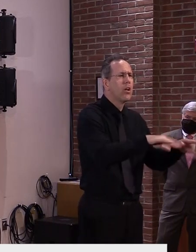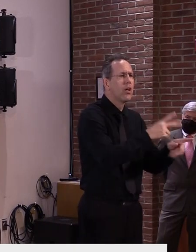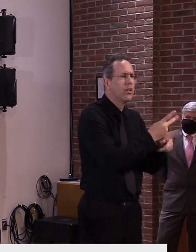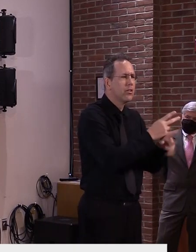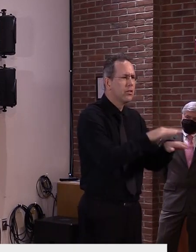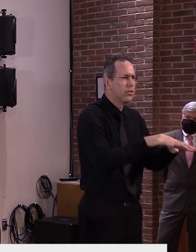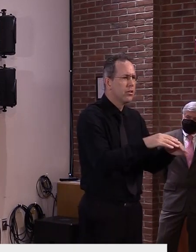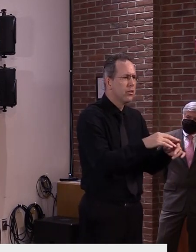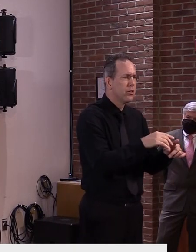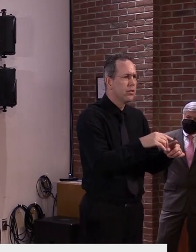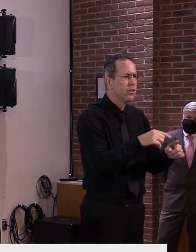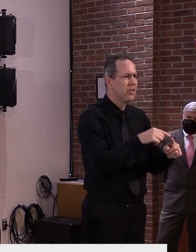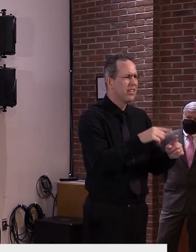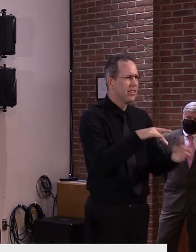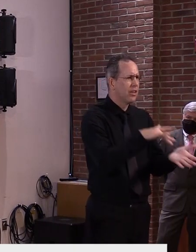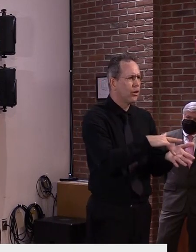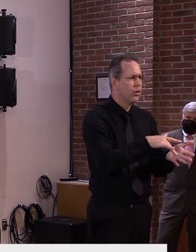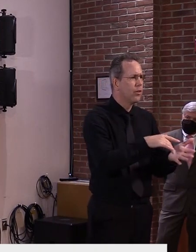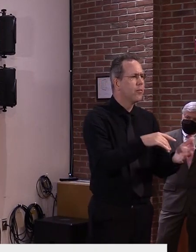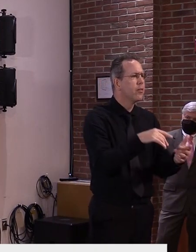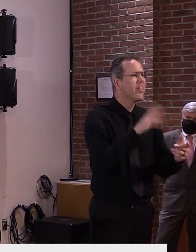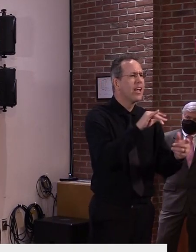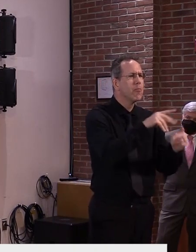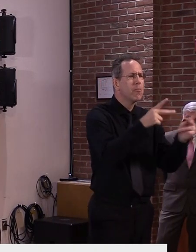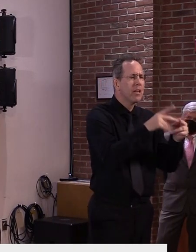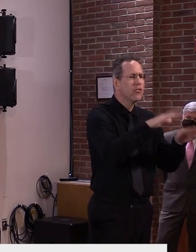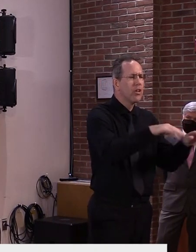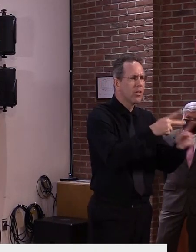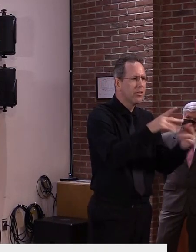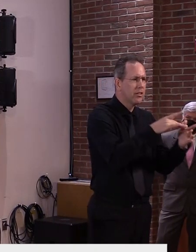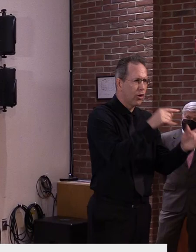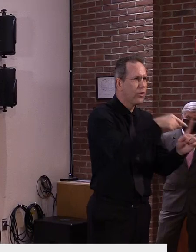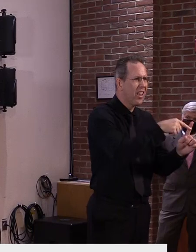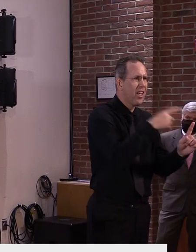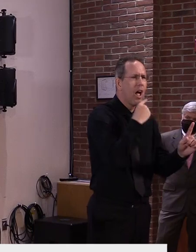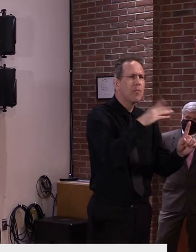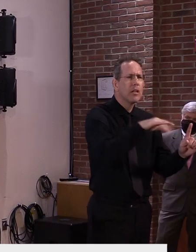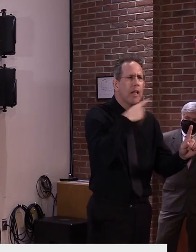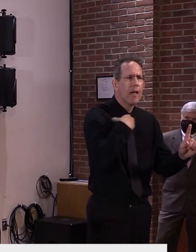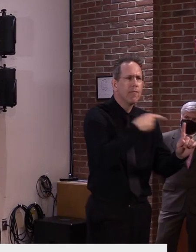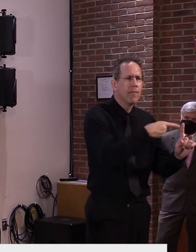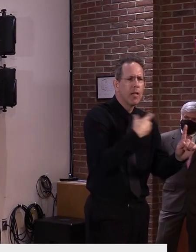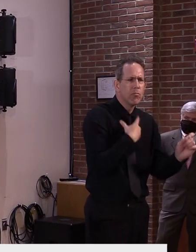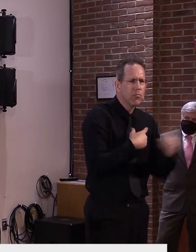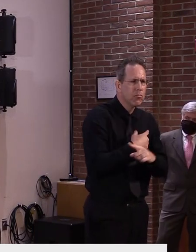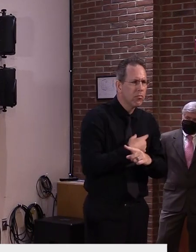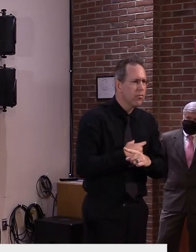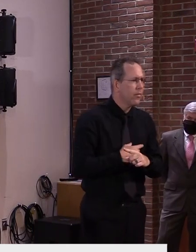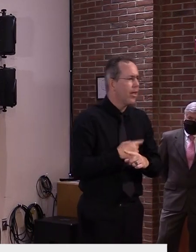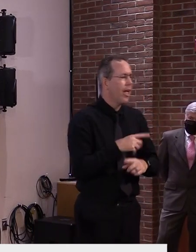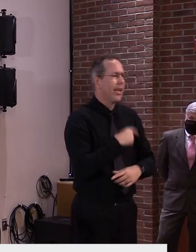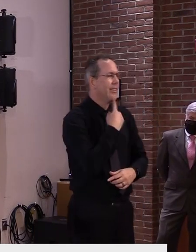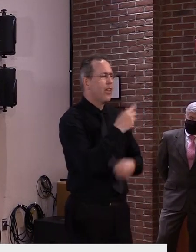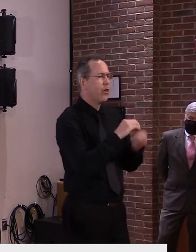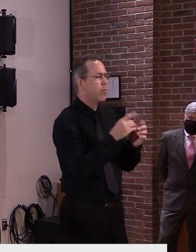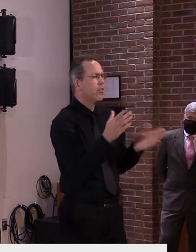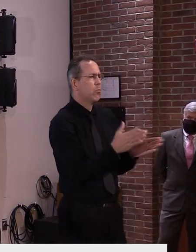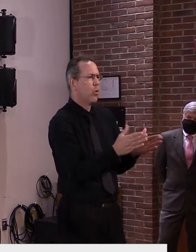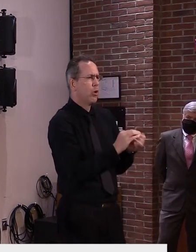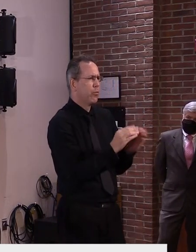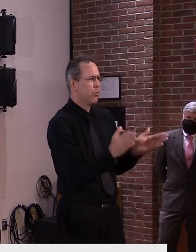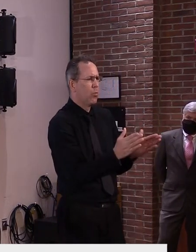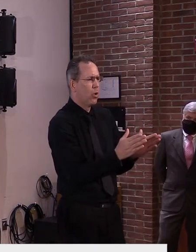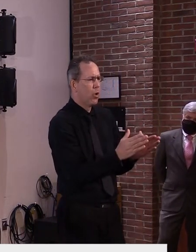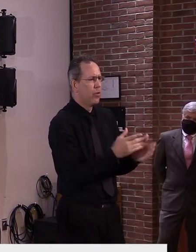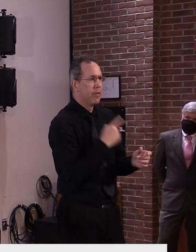is not large, because we usually can't give information when there's a small number because it would be identified. And because